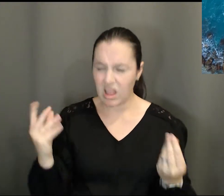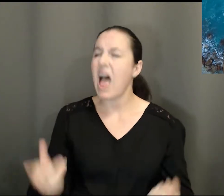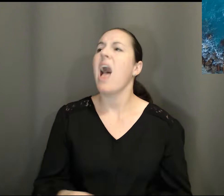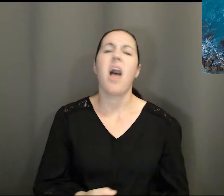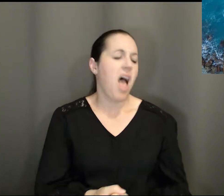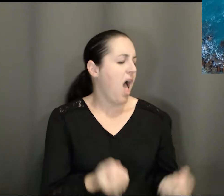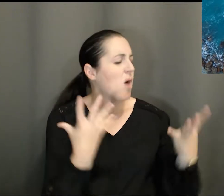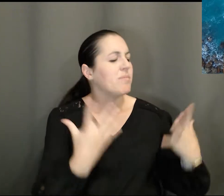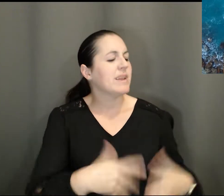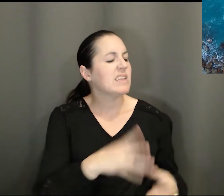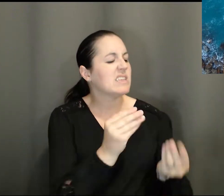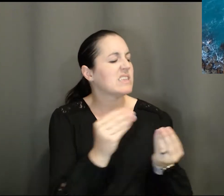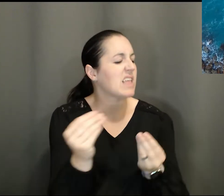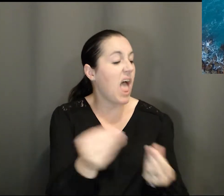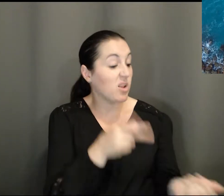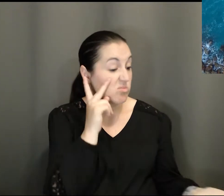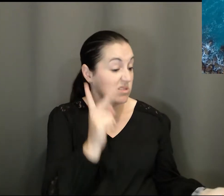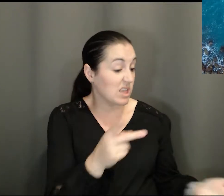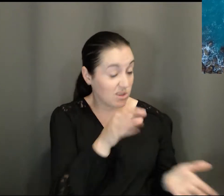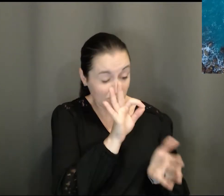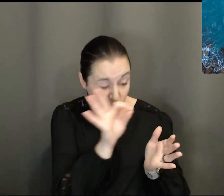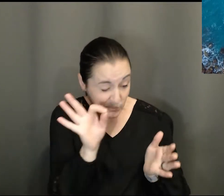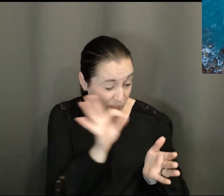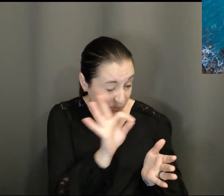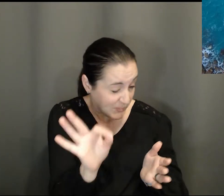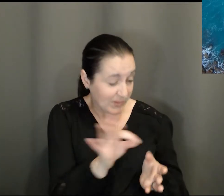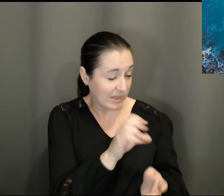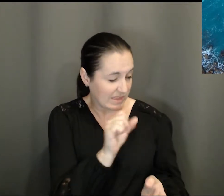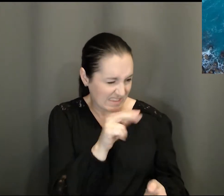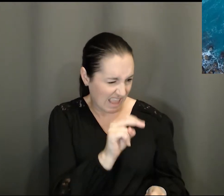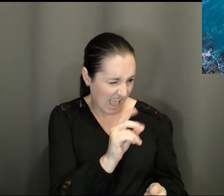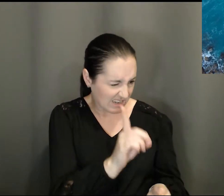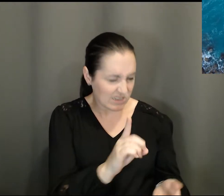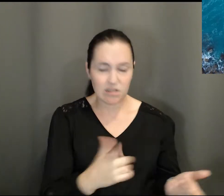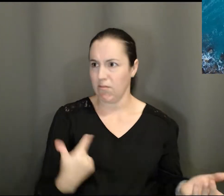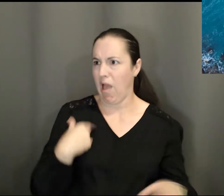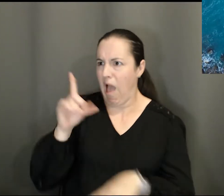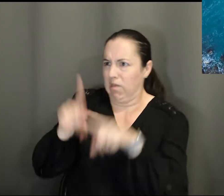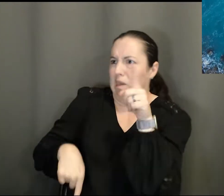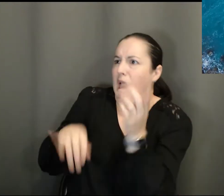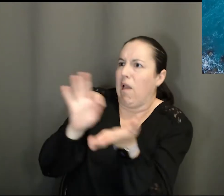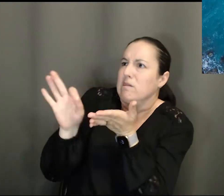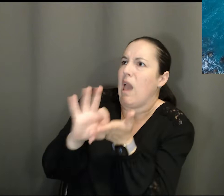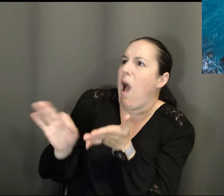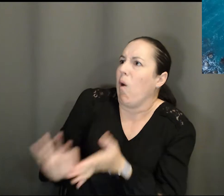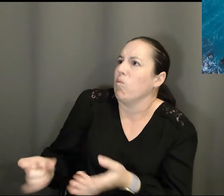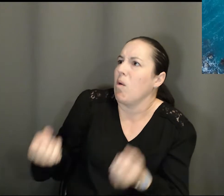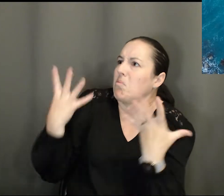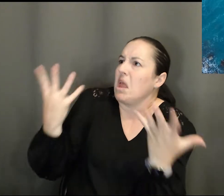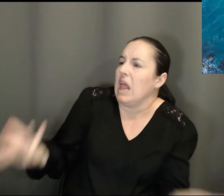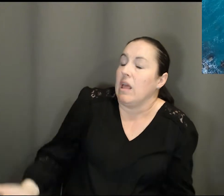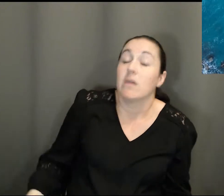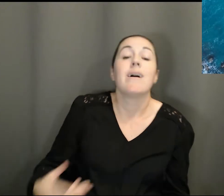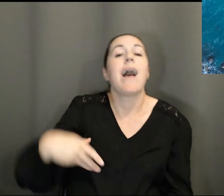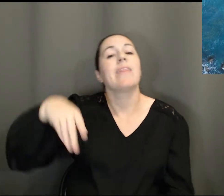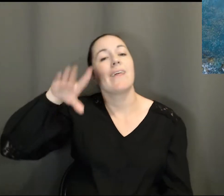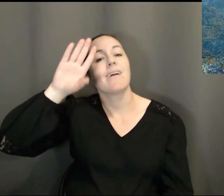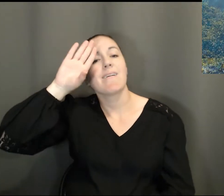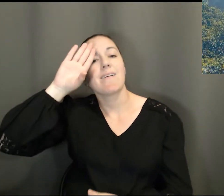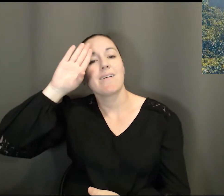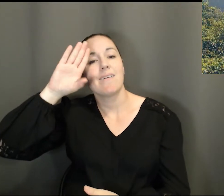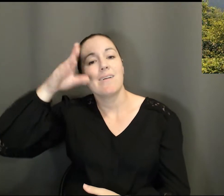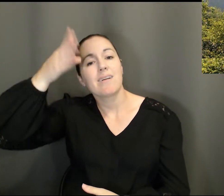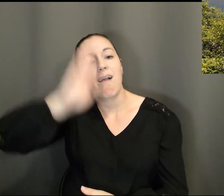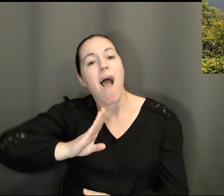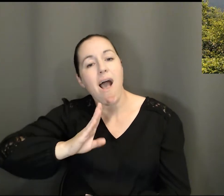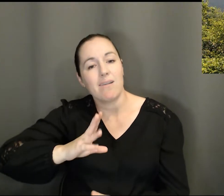can't. You don't know how many granules of sand there are. But Job, I know how many there are. I put them all in place.